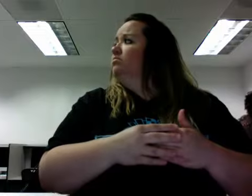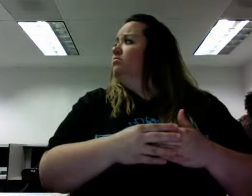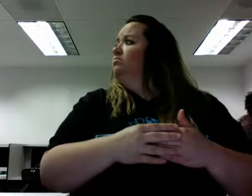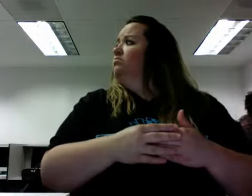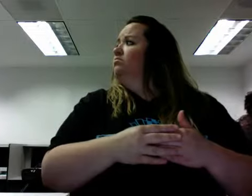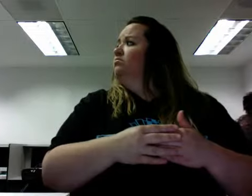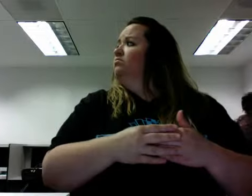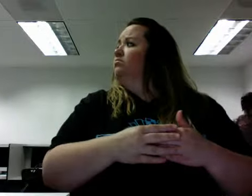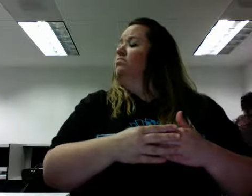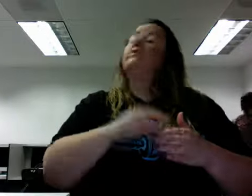It's very flexible and bendable.